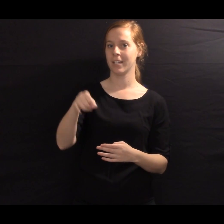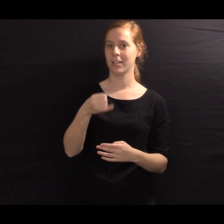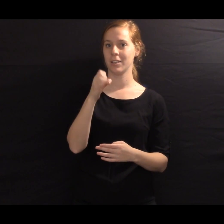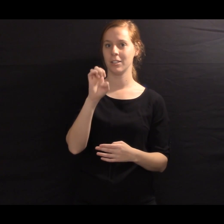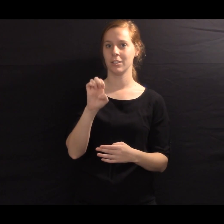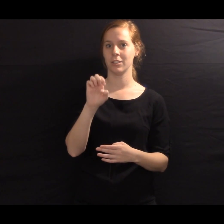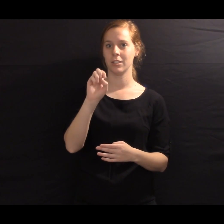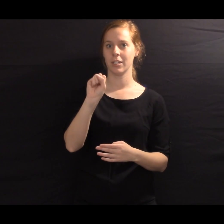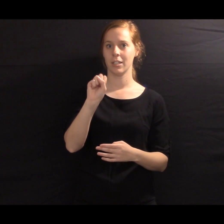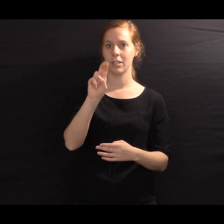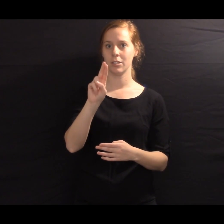which is a Jesuit